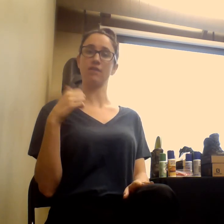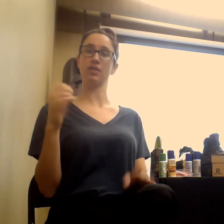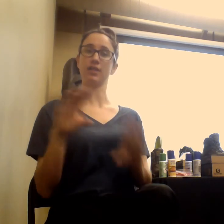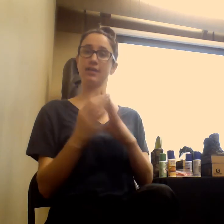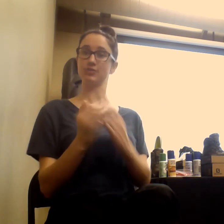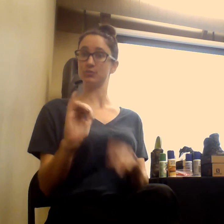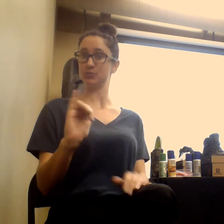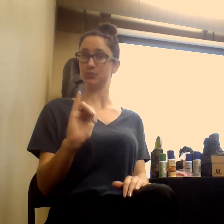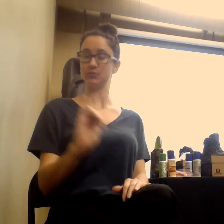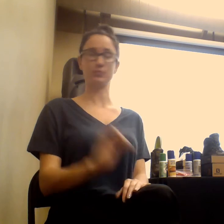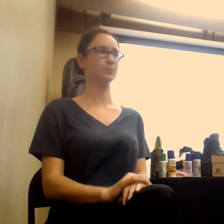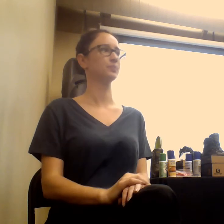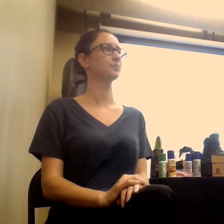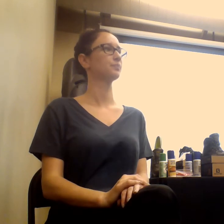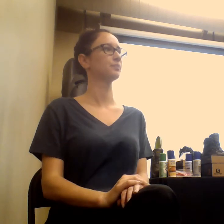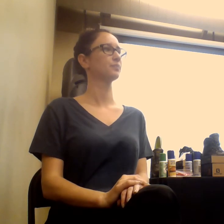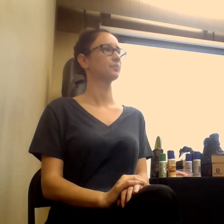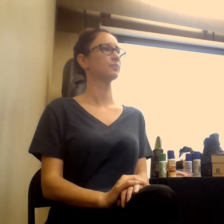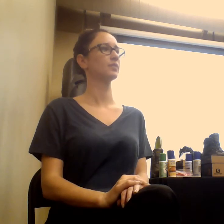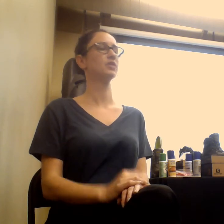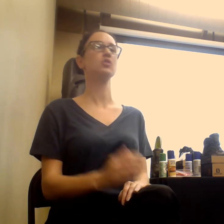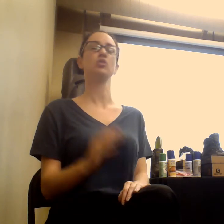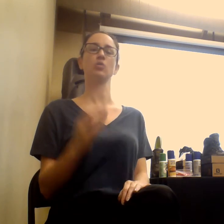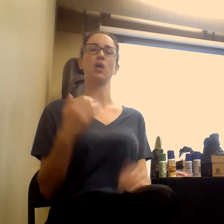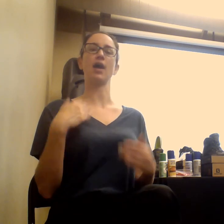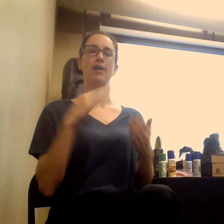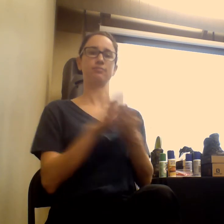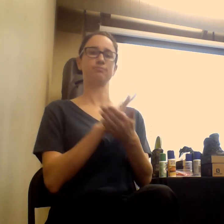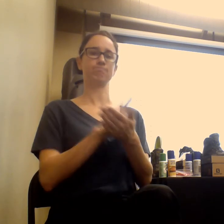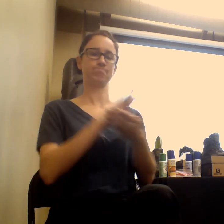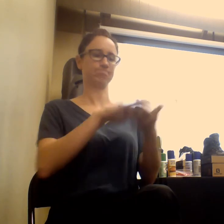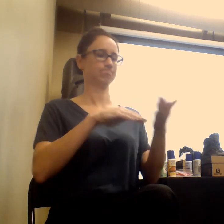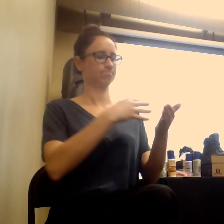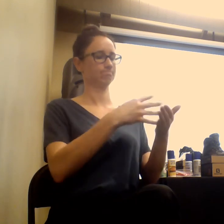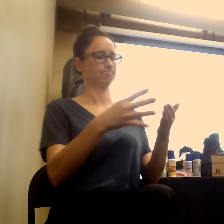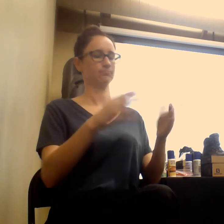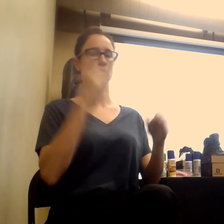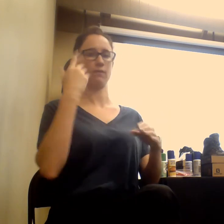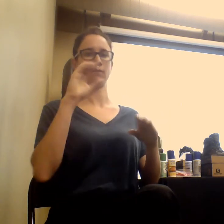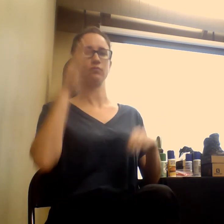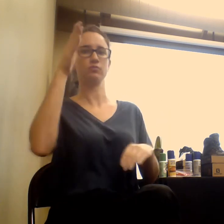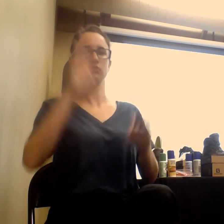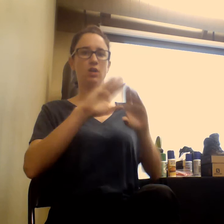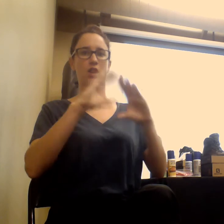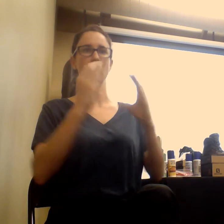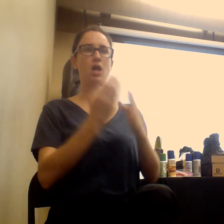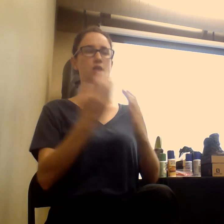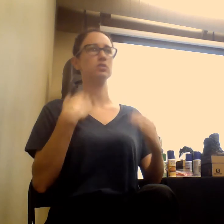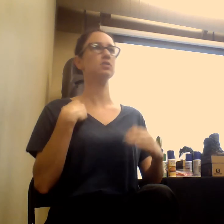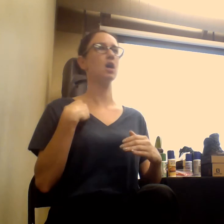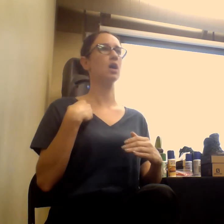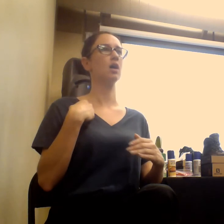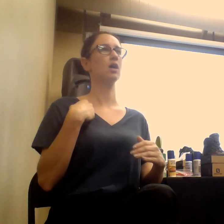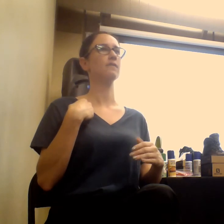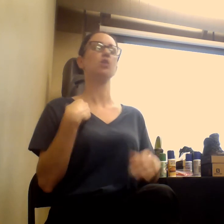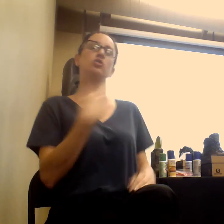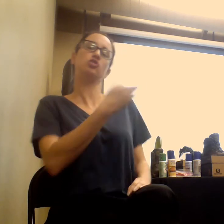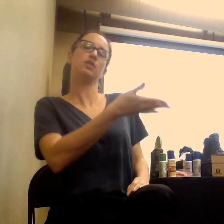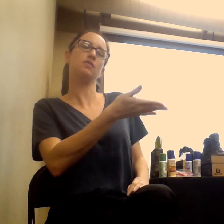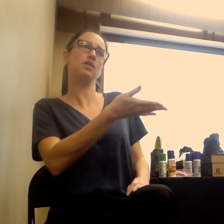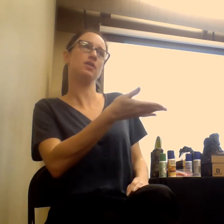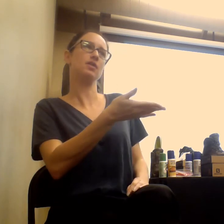So I'll just kind of put these out there. If you guys want to take one, feel free. If not, just leave them on the bench. Manny, I'll say one thing, just